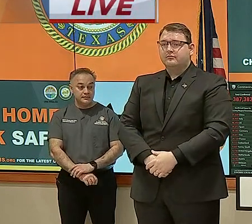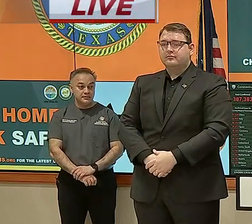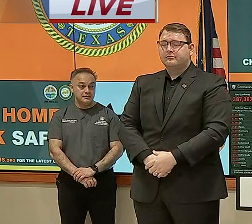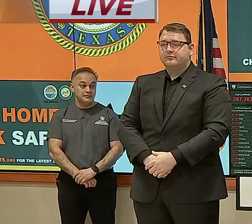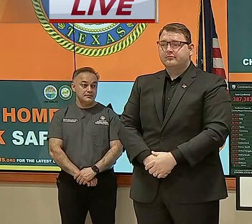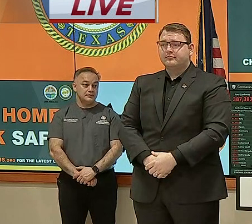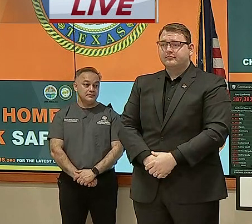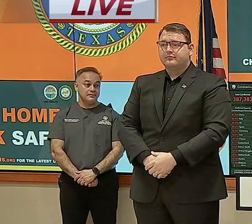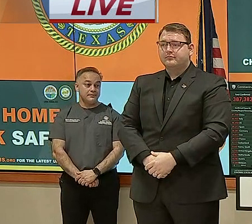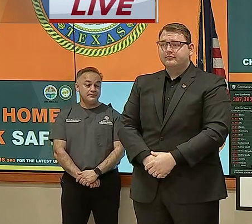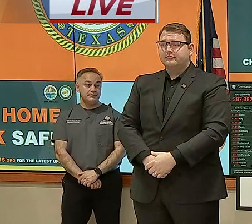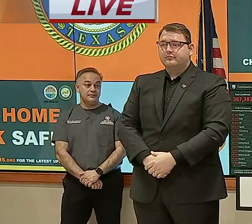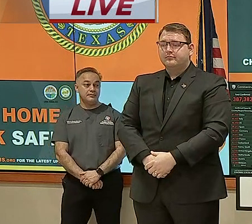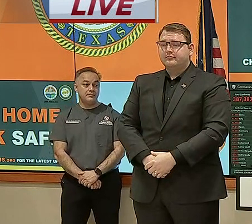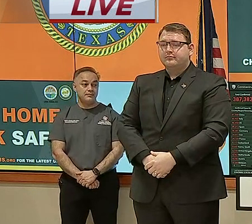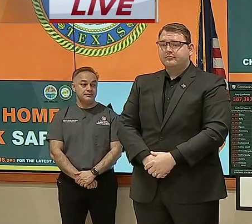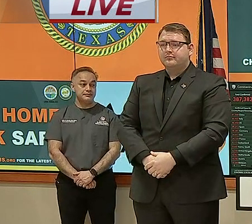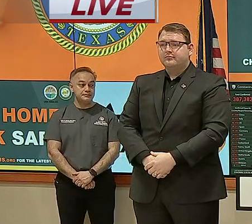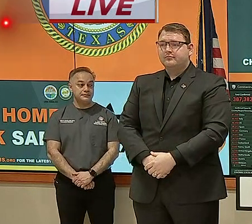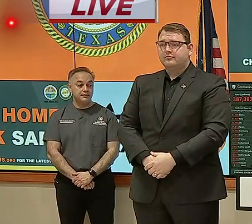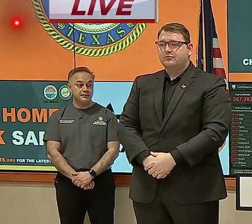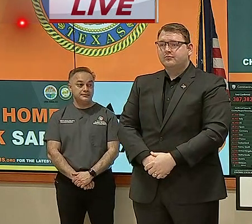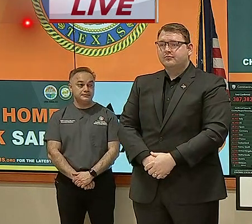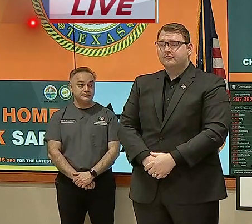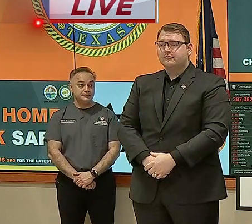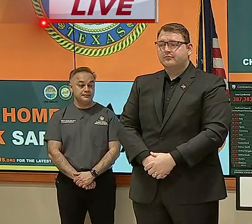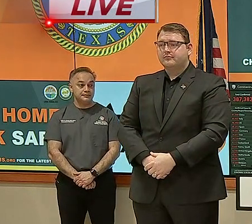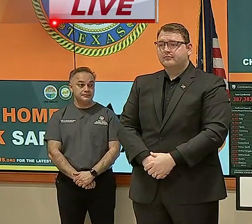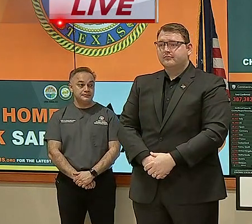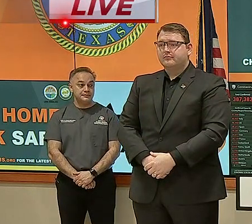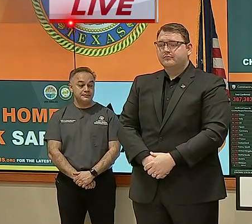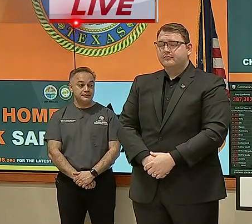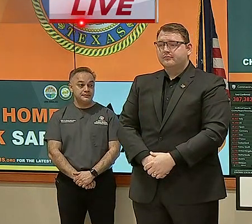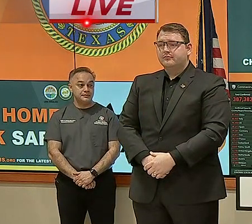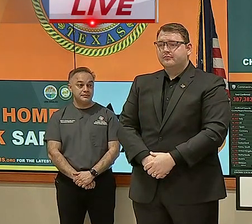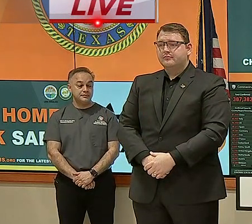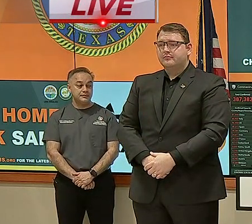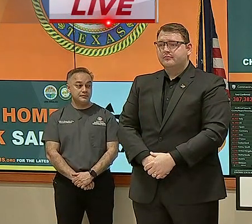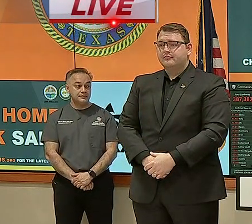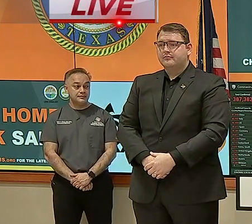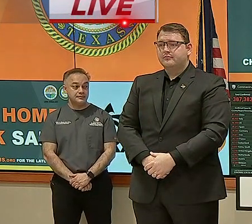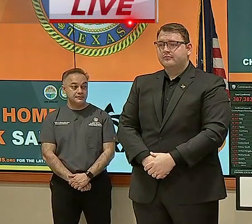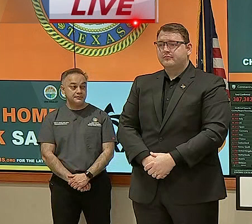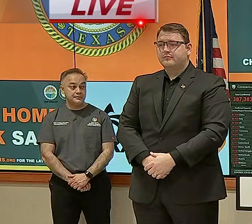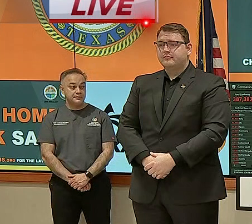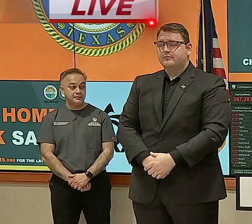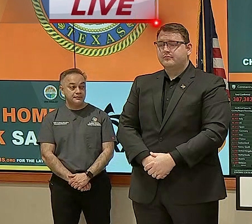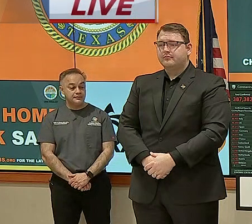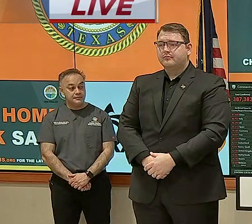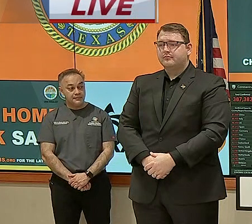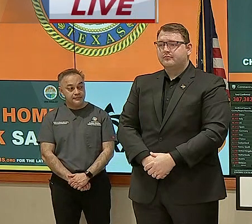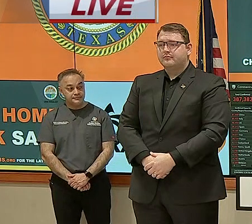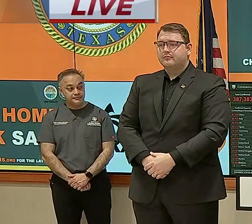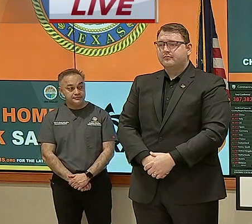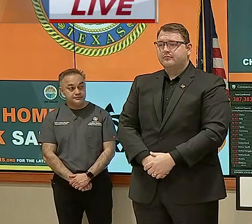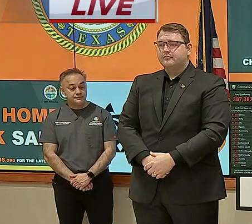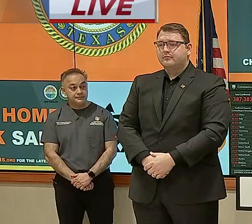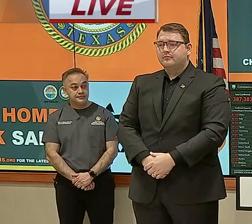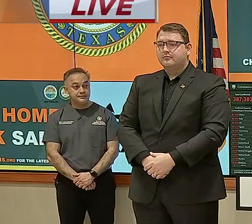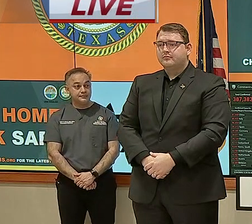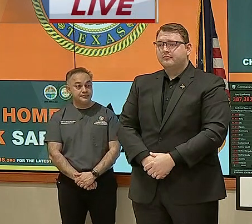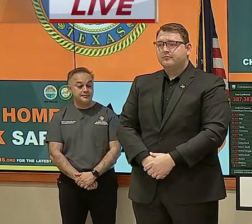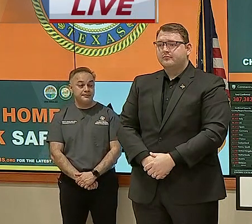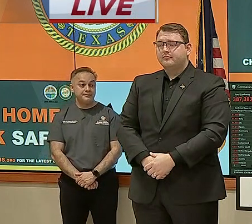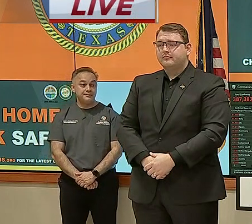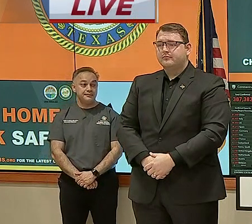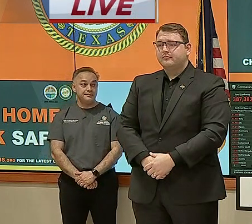the stay-at-home work safe order. A lot to unpack here. I'll start here. It is effective tonight at